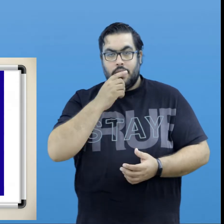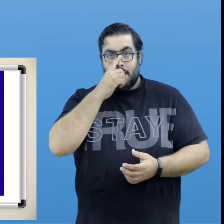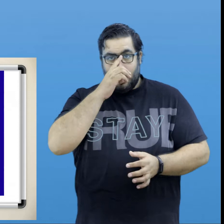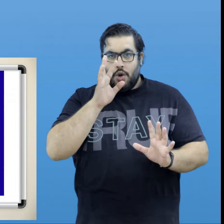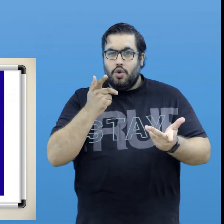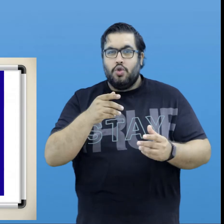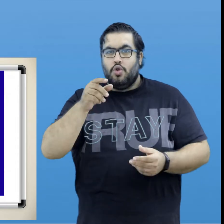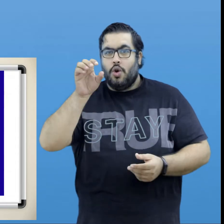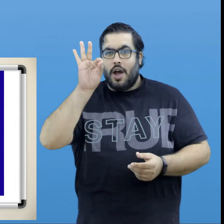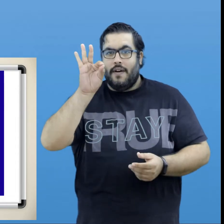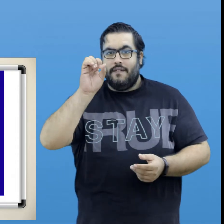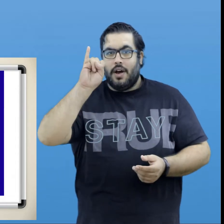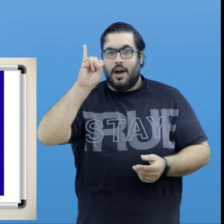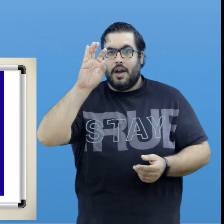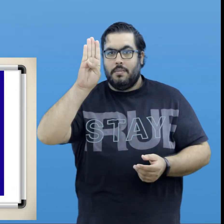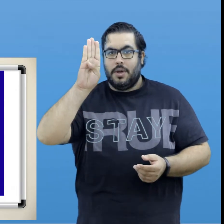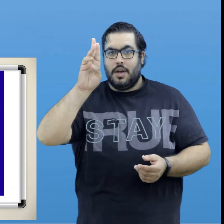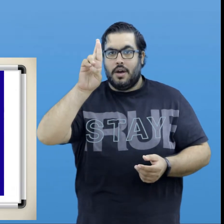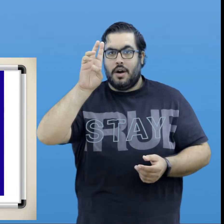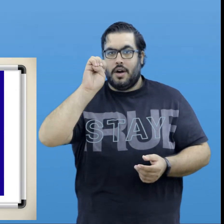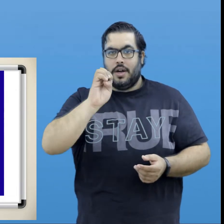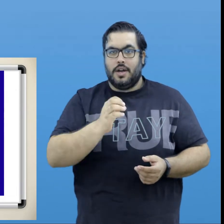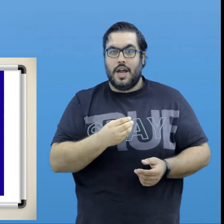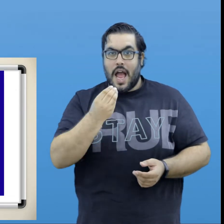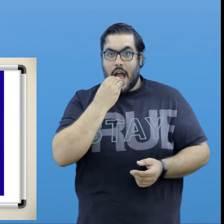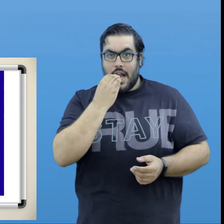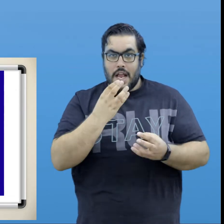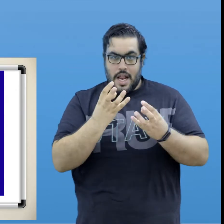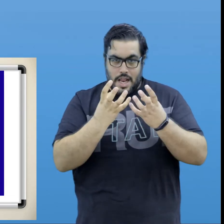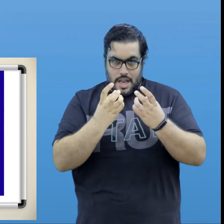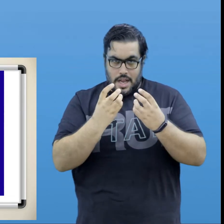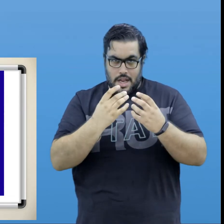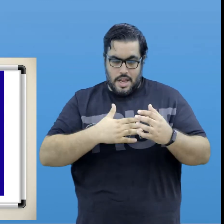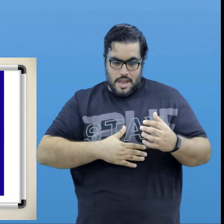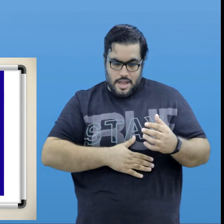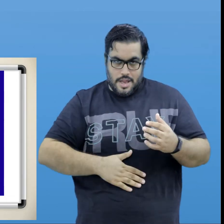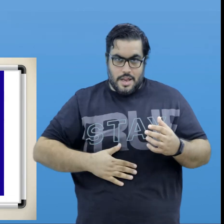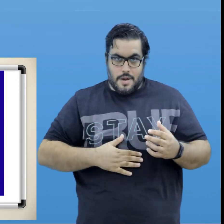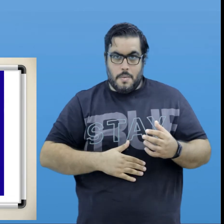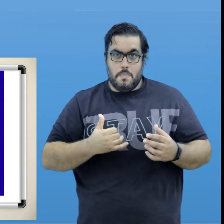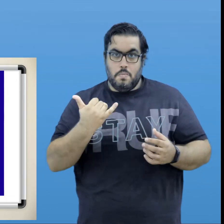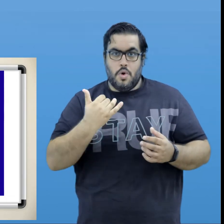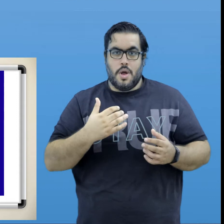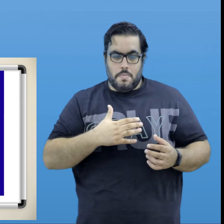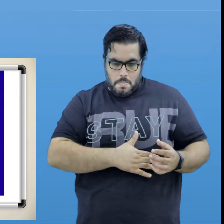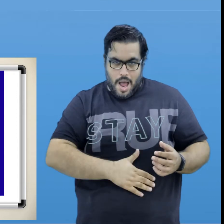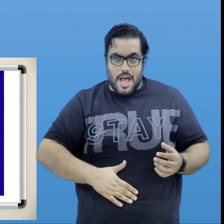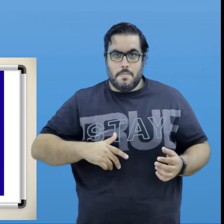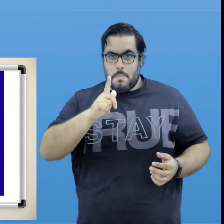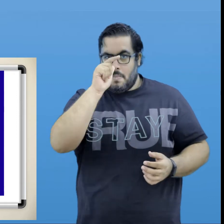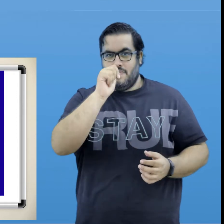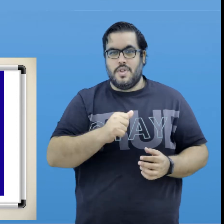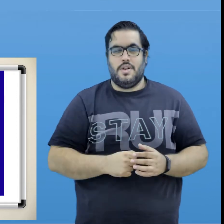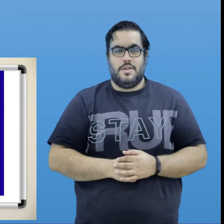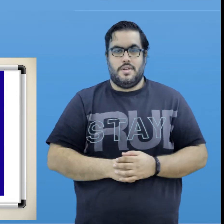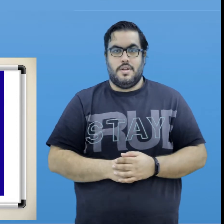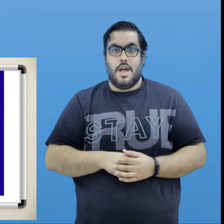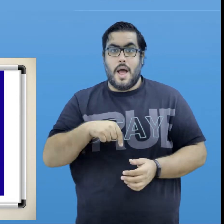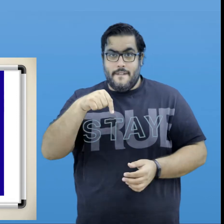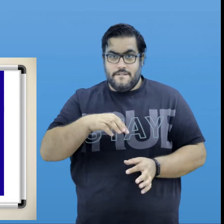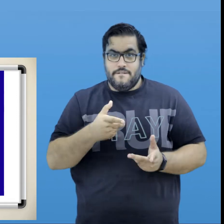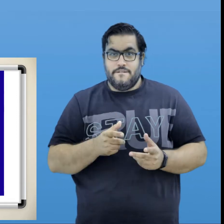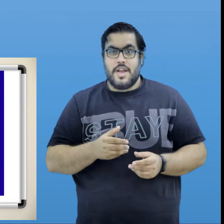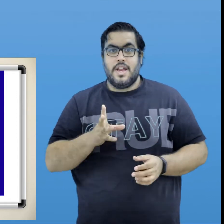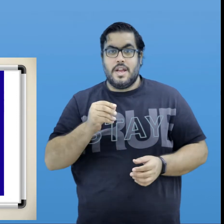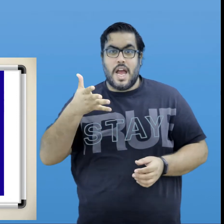What does fiber mean? It's a noun. It means important nutrient found in whole grain products like brown